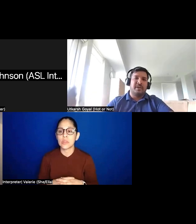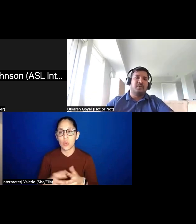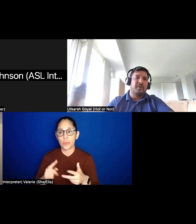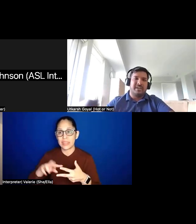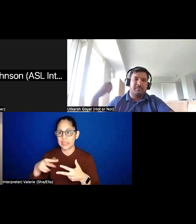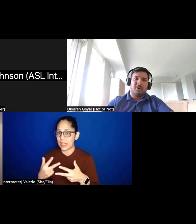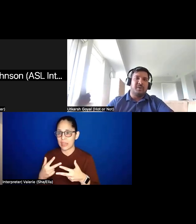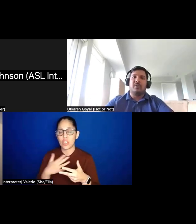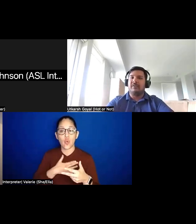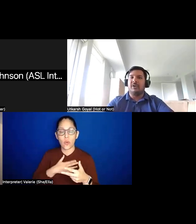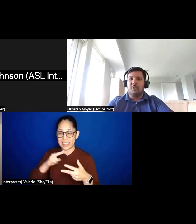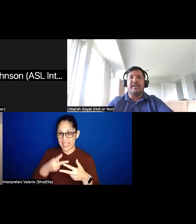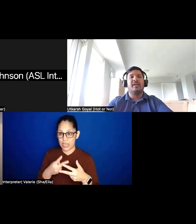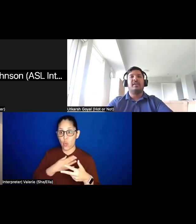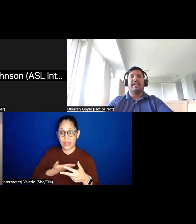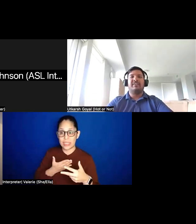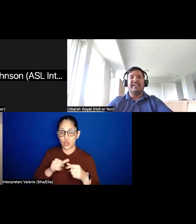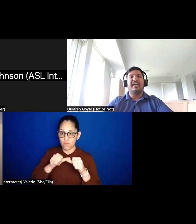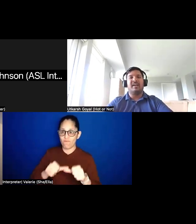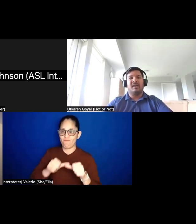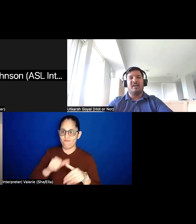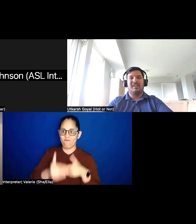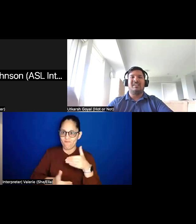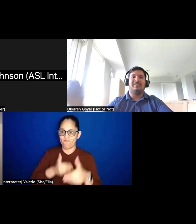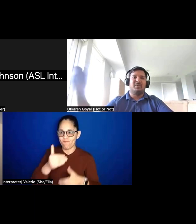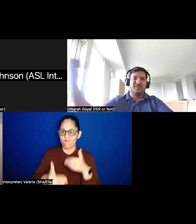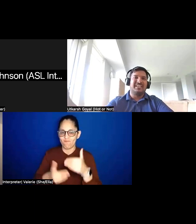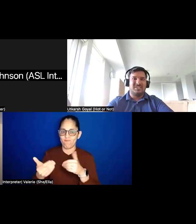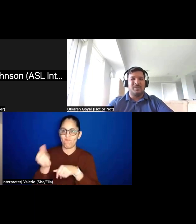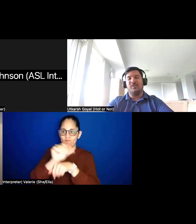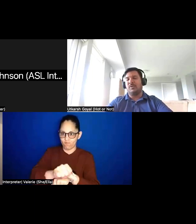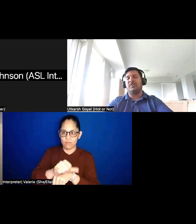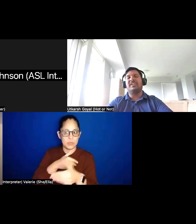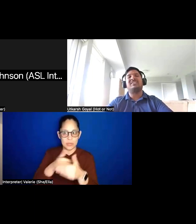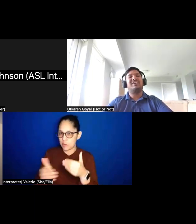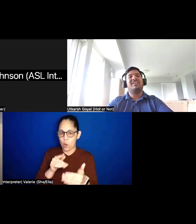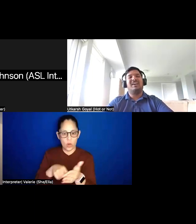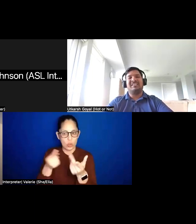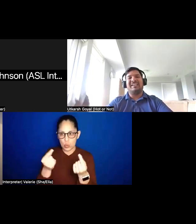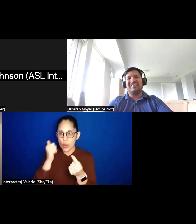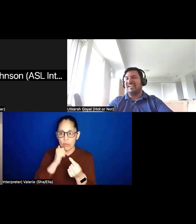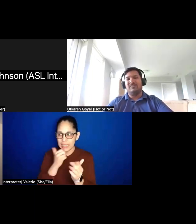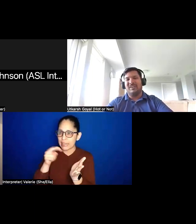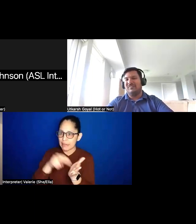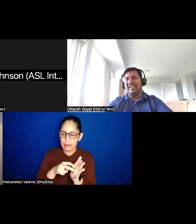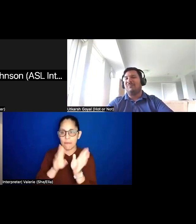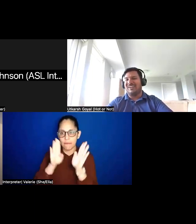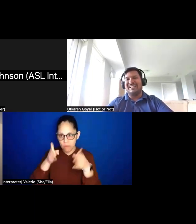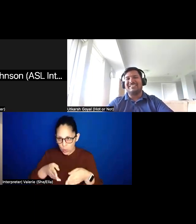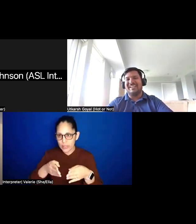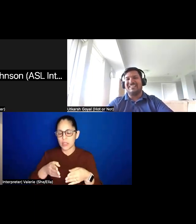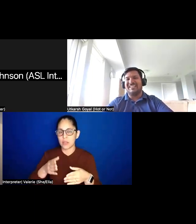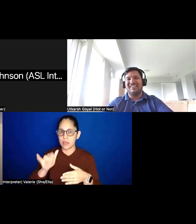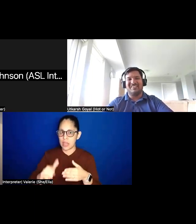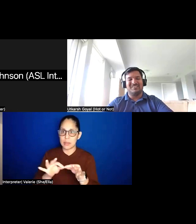on going, keep on doing whatever you're doing every day till the time you reach where you want to reach. That is, again, one very